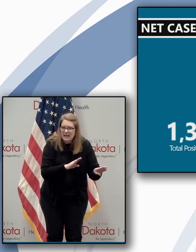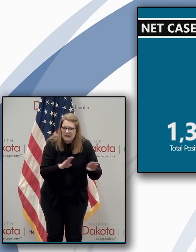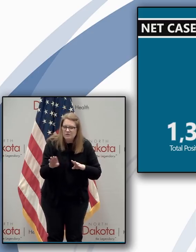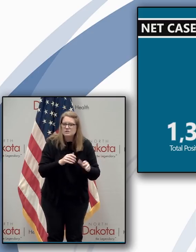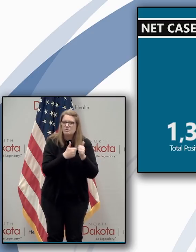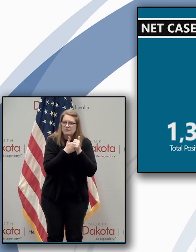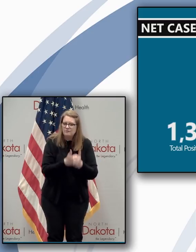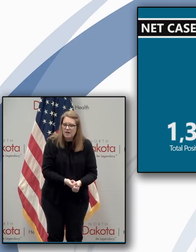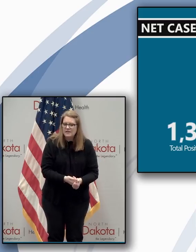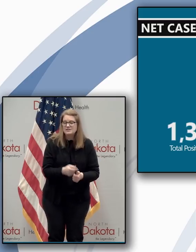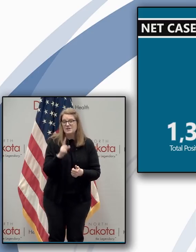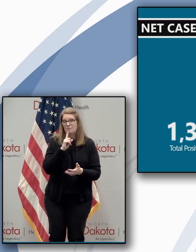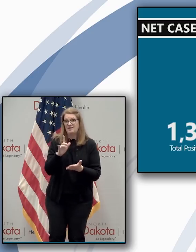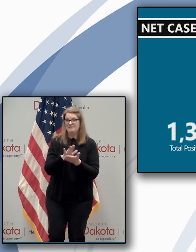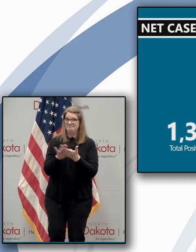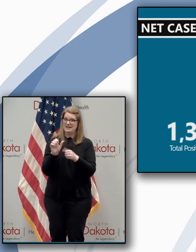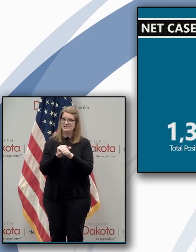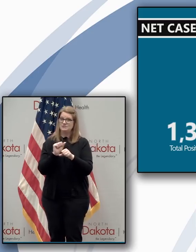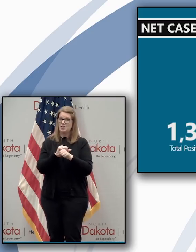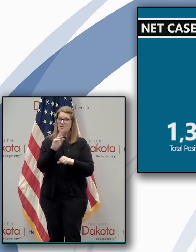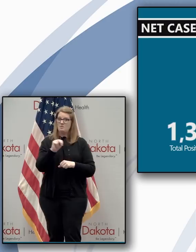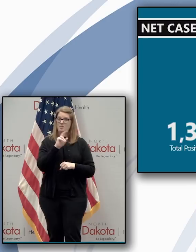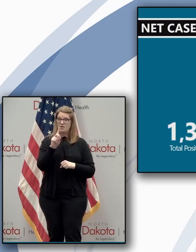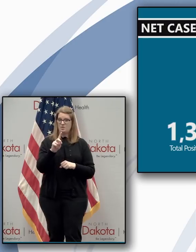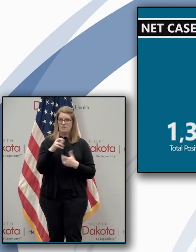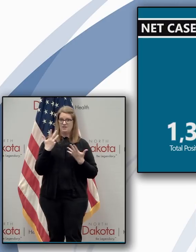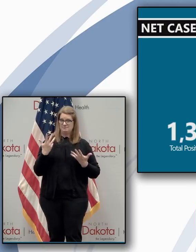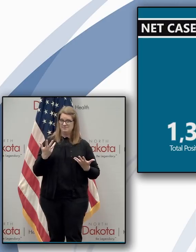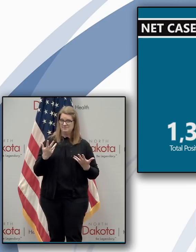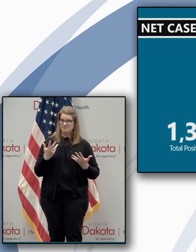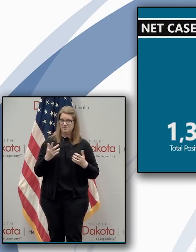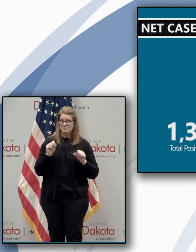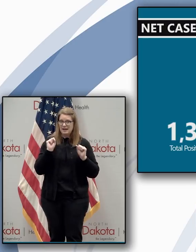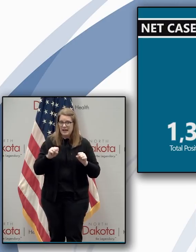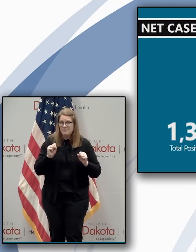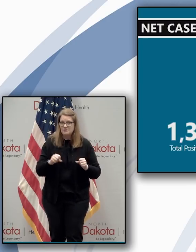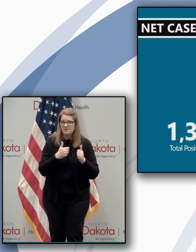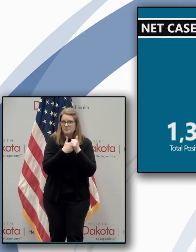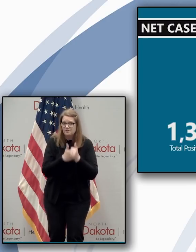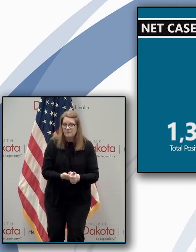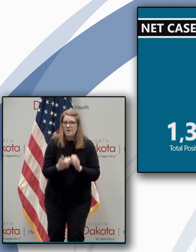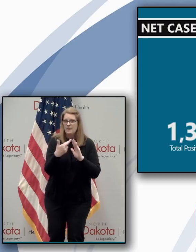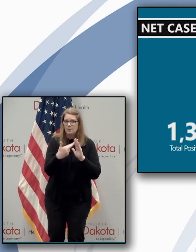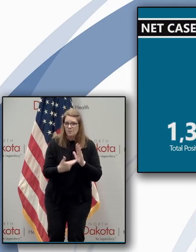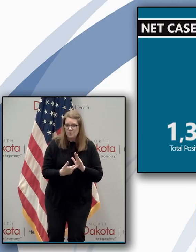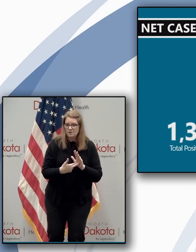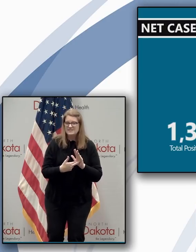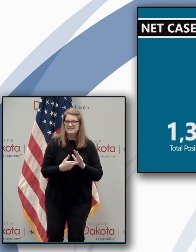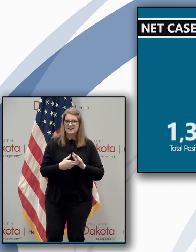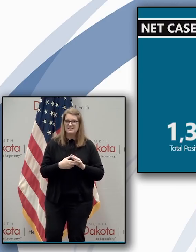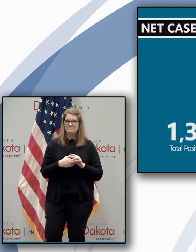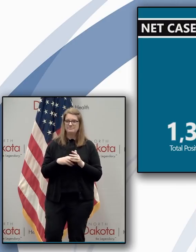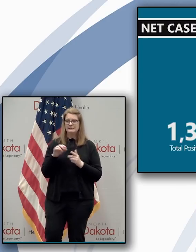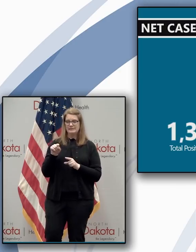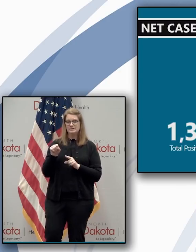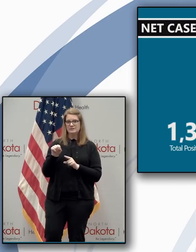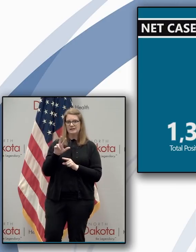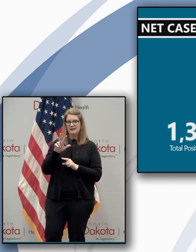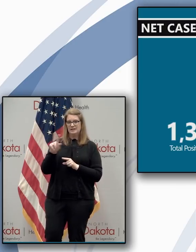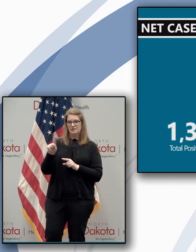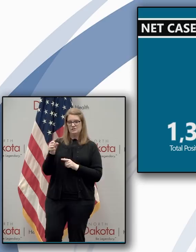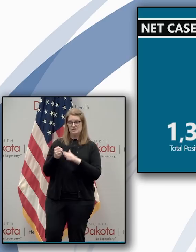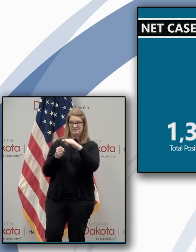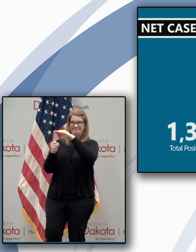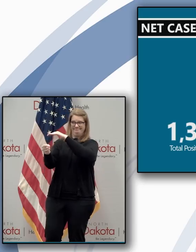So again, nice job, North Dakota, in terms of our being able to do that, because we have, this again represents low single digits of